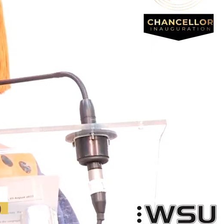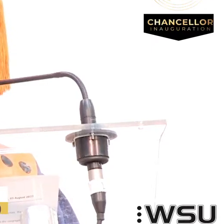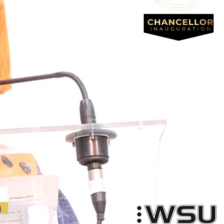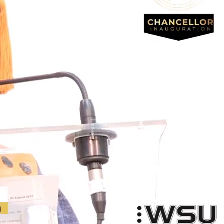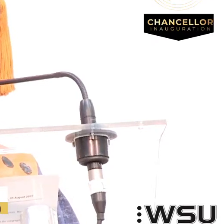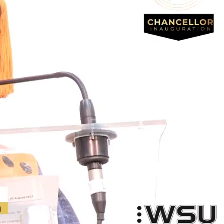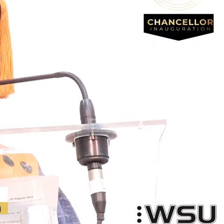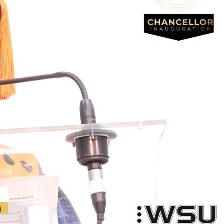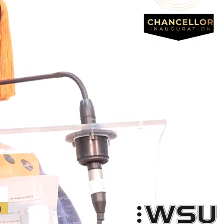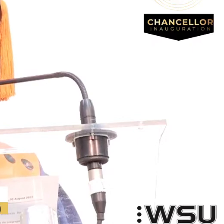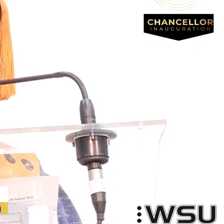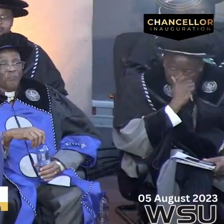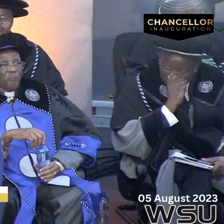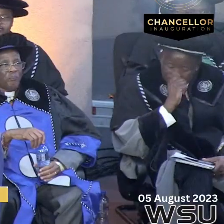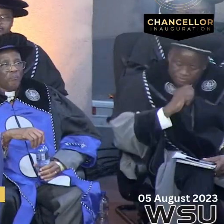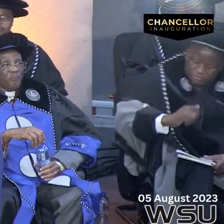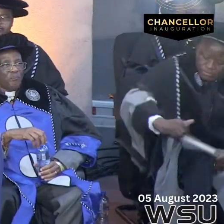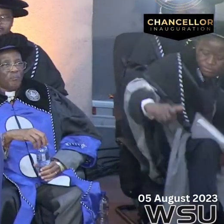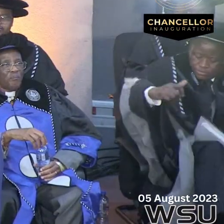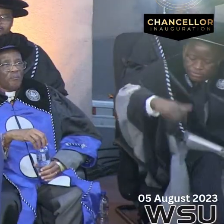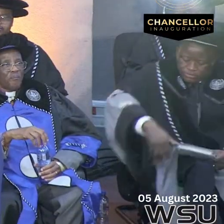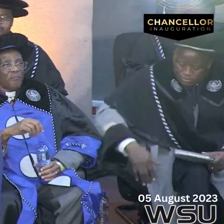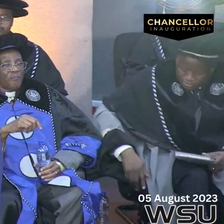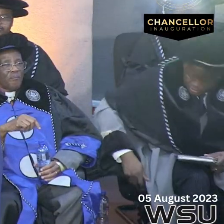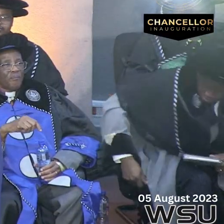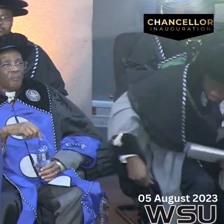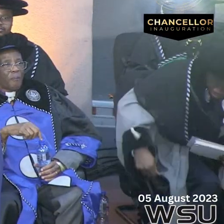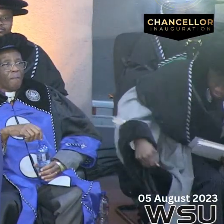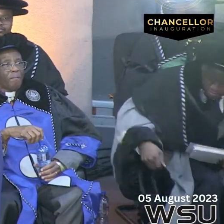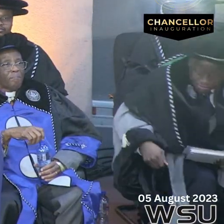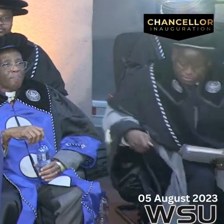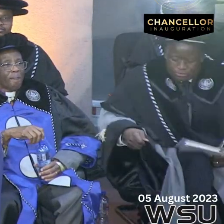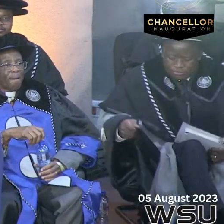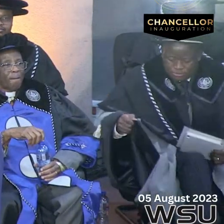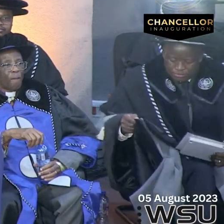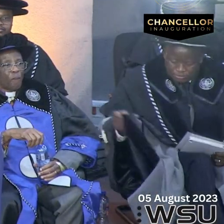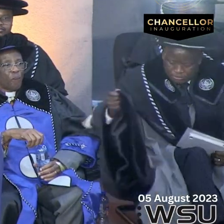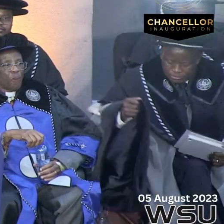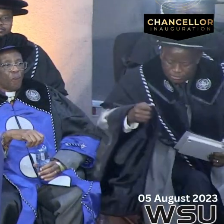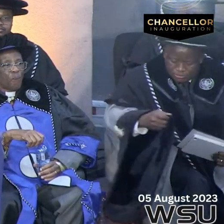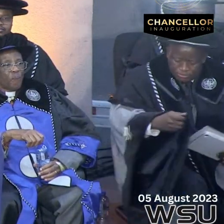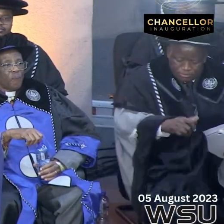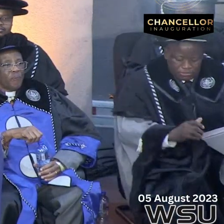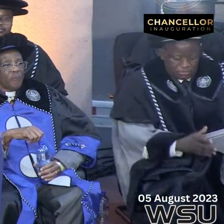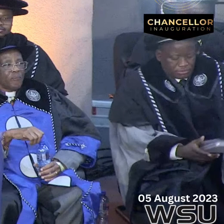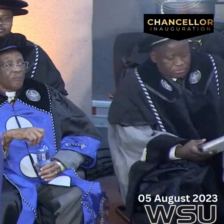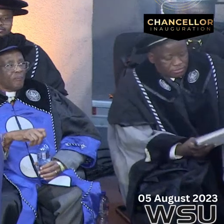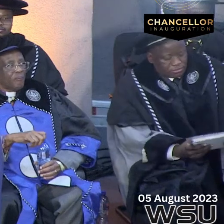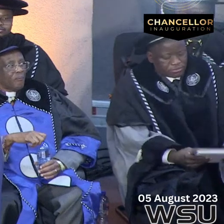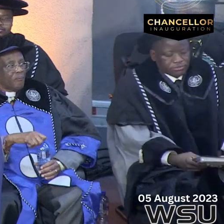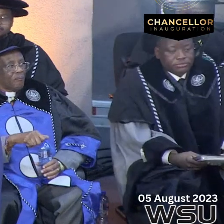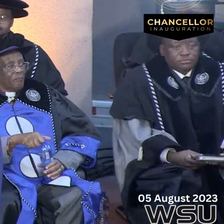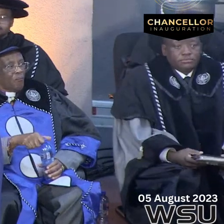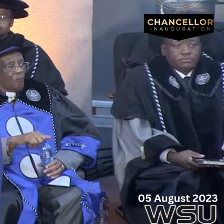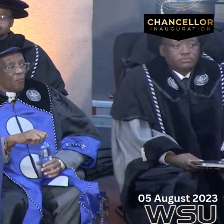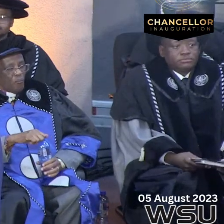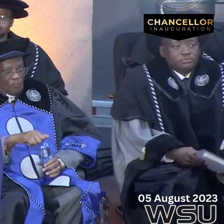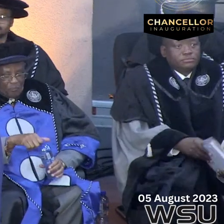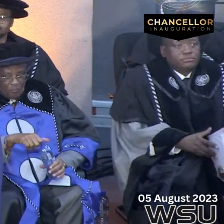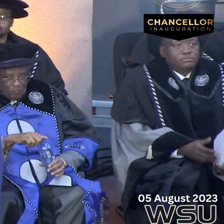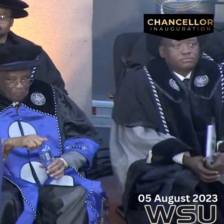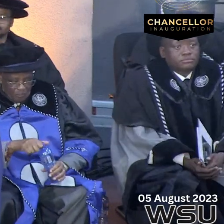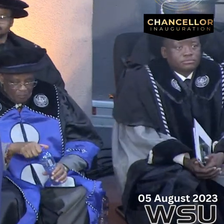latter, and that Ms. Nonkululeko Gobodo is duly appointed as